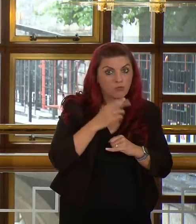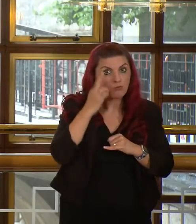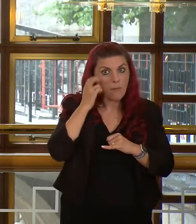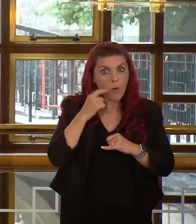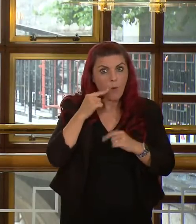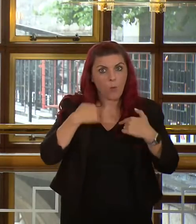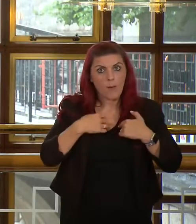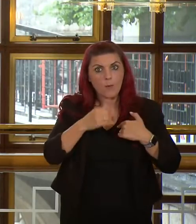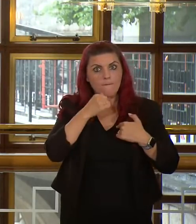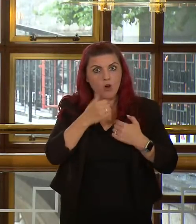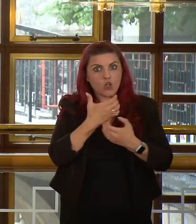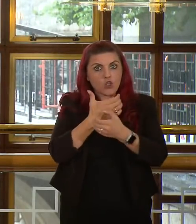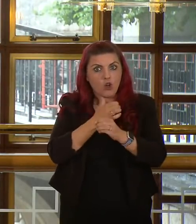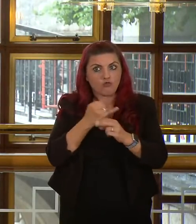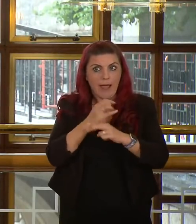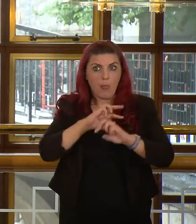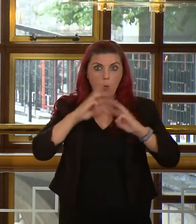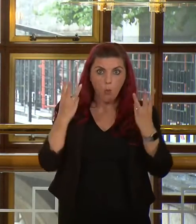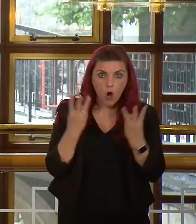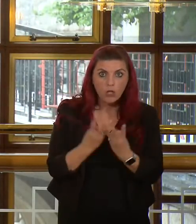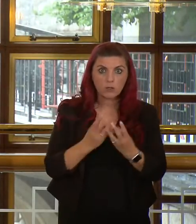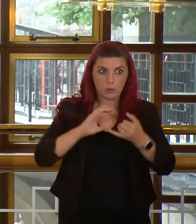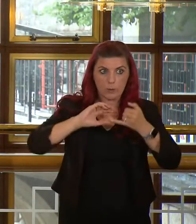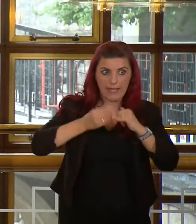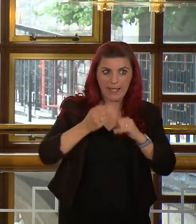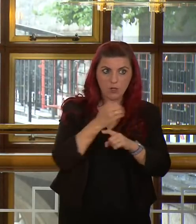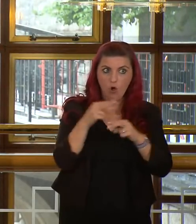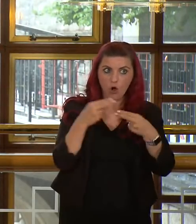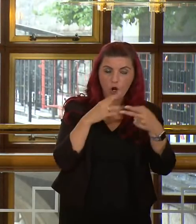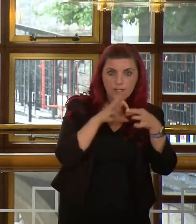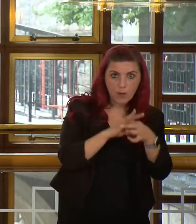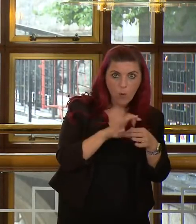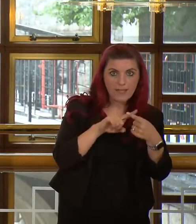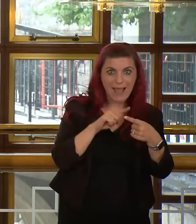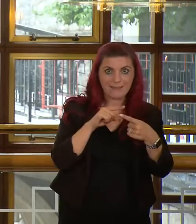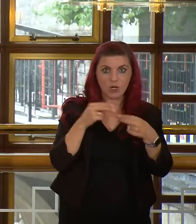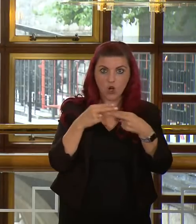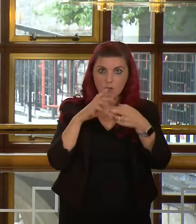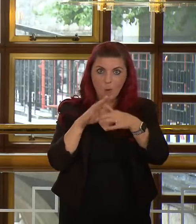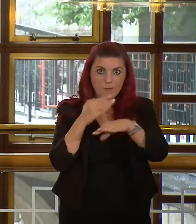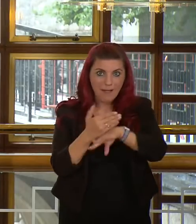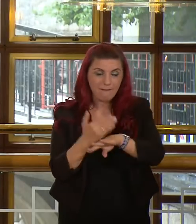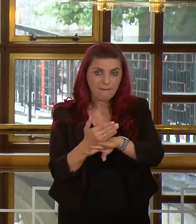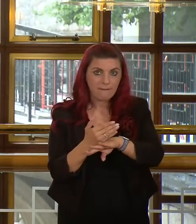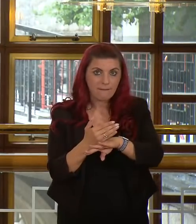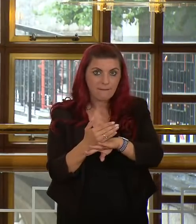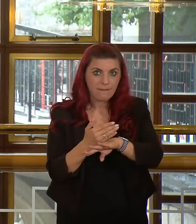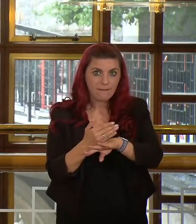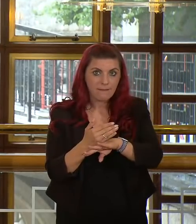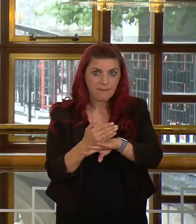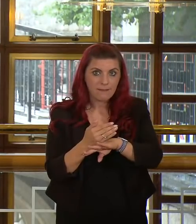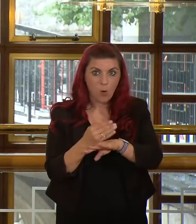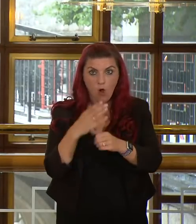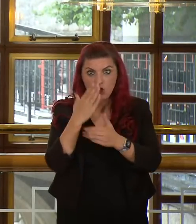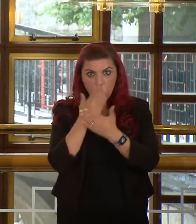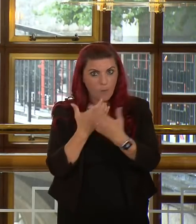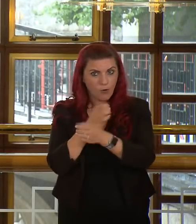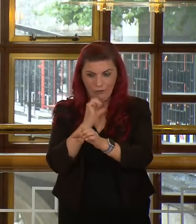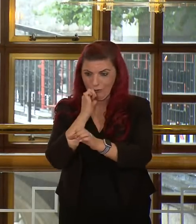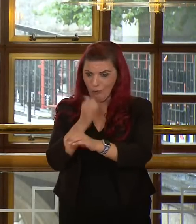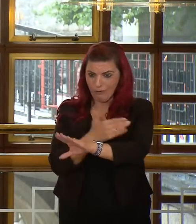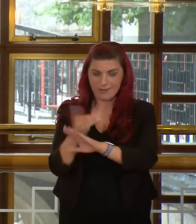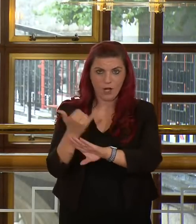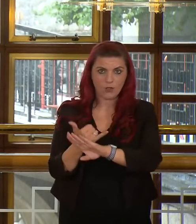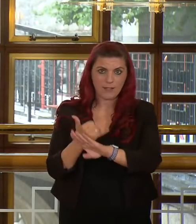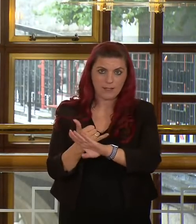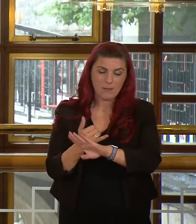and all nursing home staff. Most still haven't yet. But had it been possible, we would have done that sooner. And perhaps that would have helped to save more lives in the